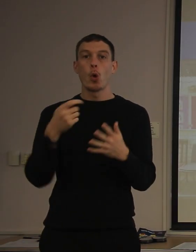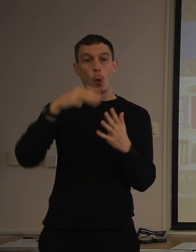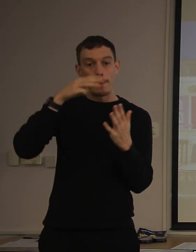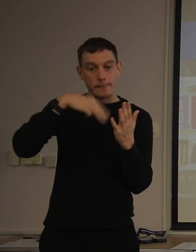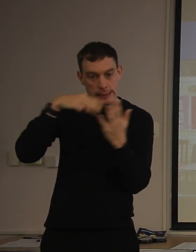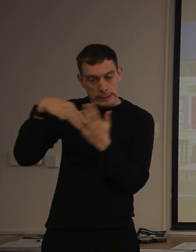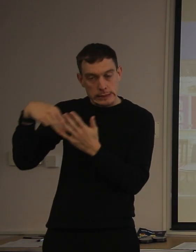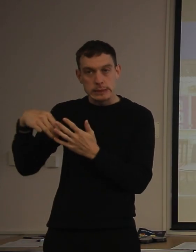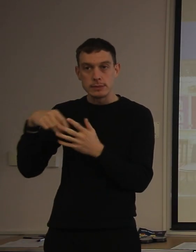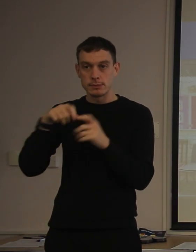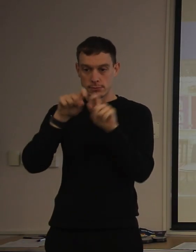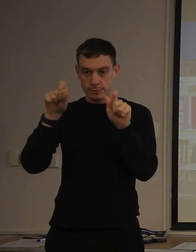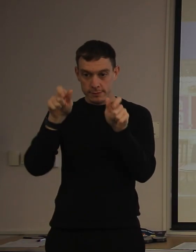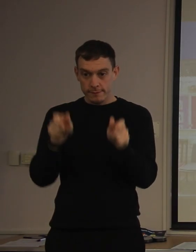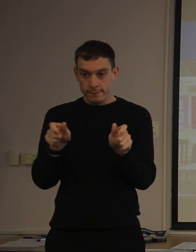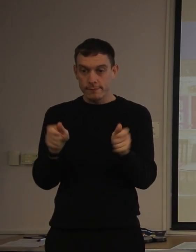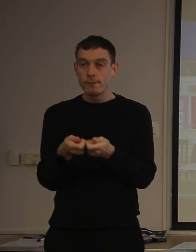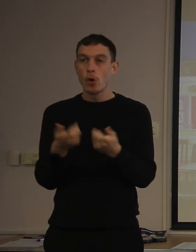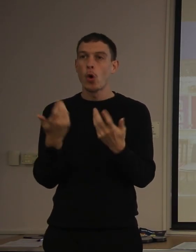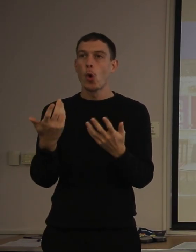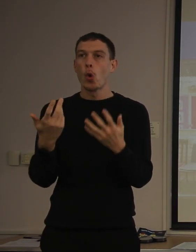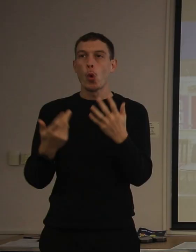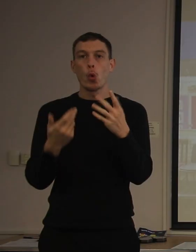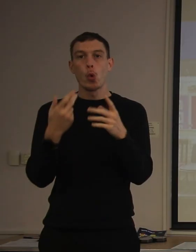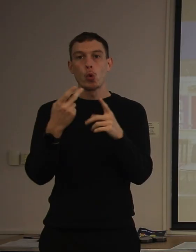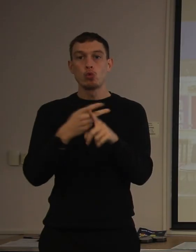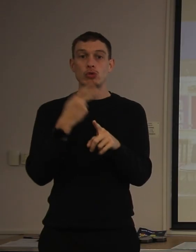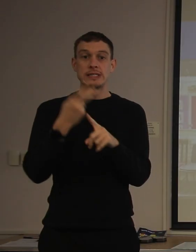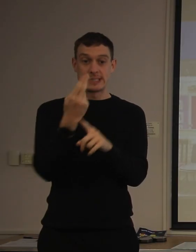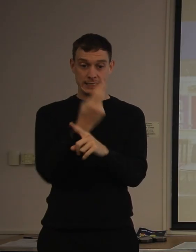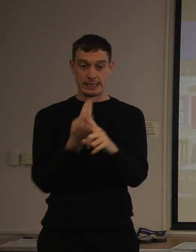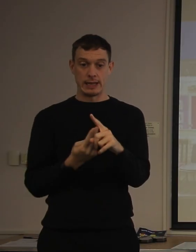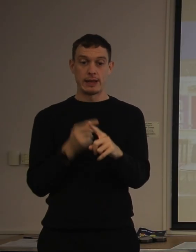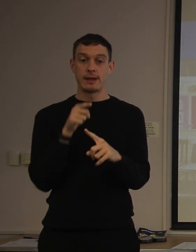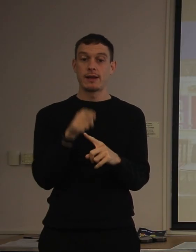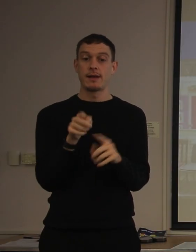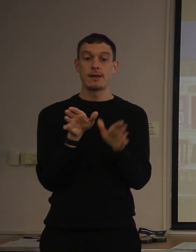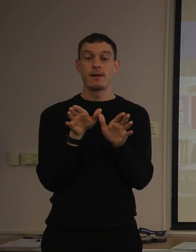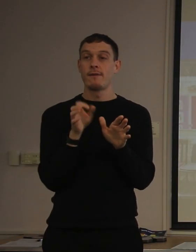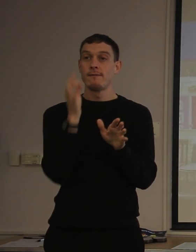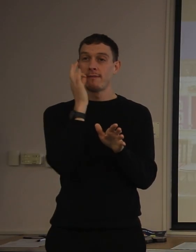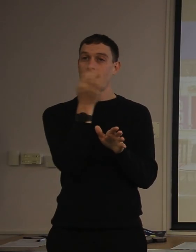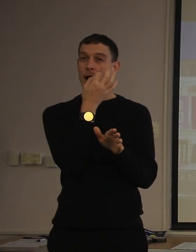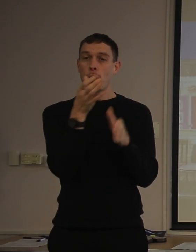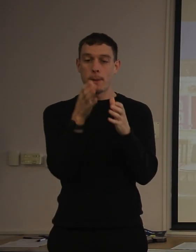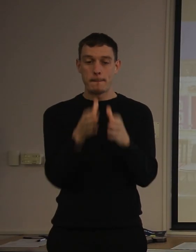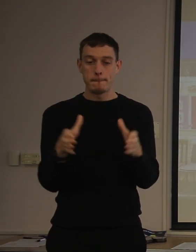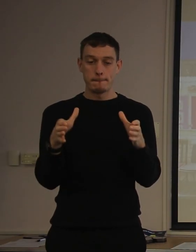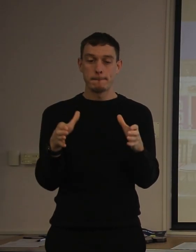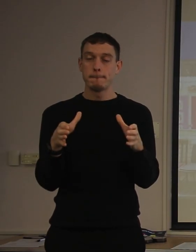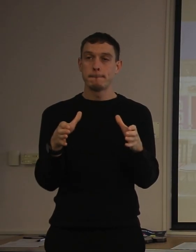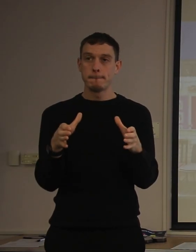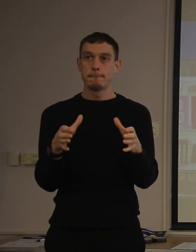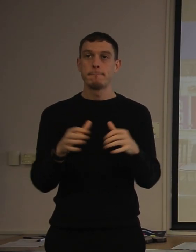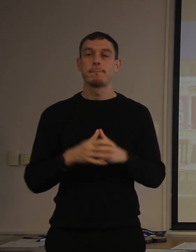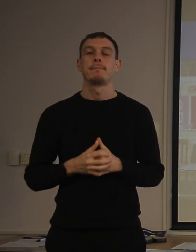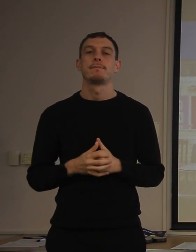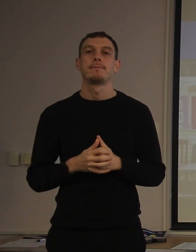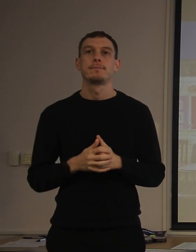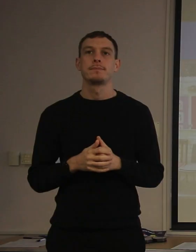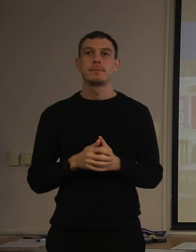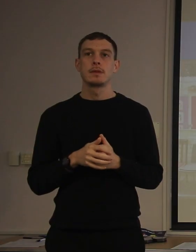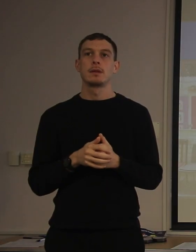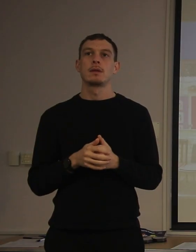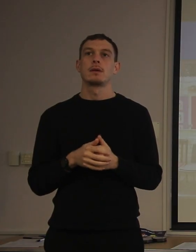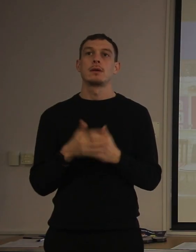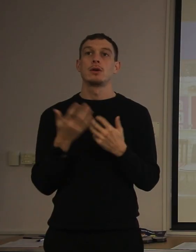photo frames, or redesign the flower pots, and they get access to a wee